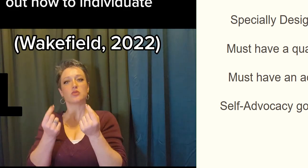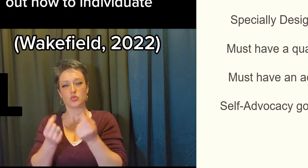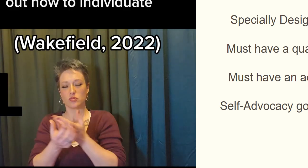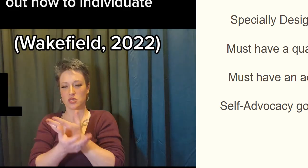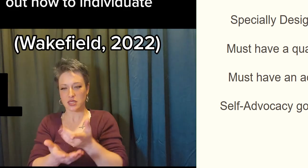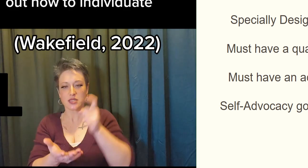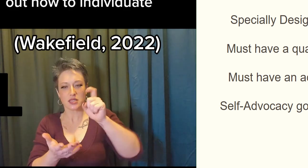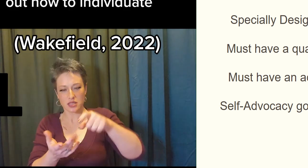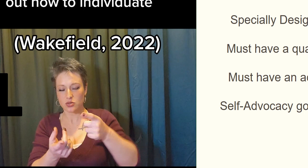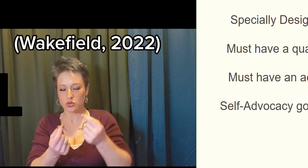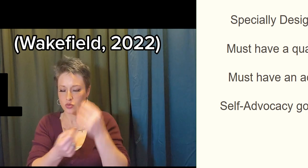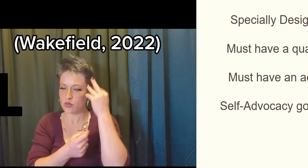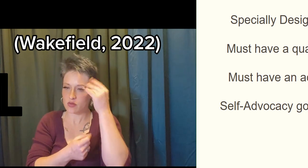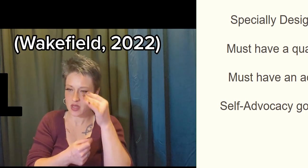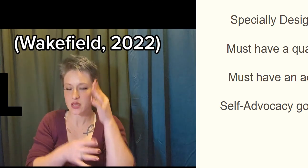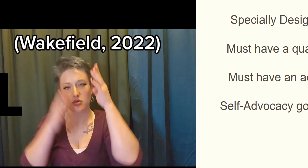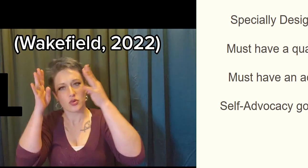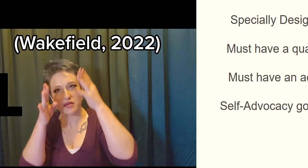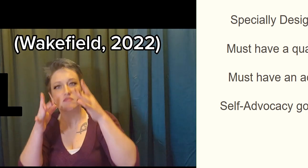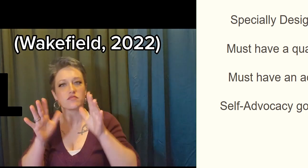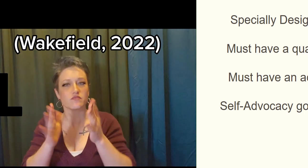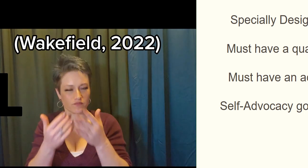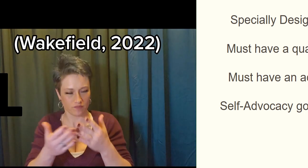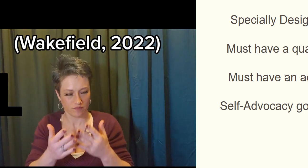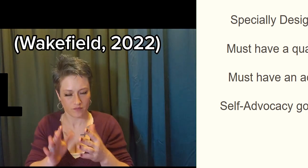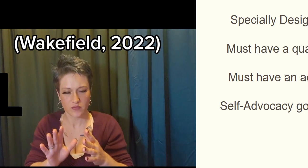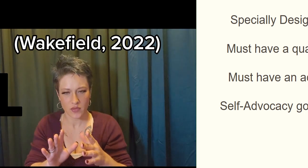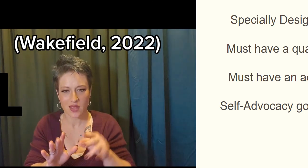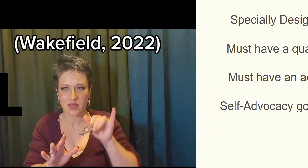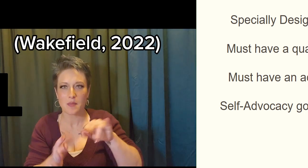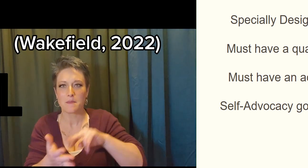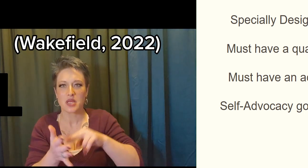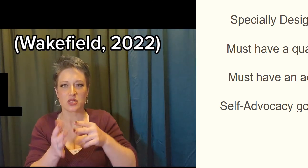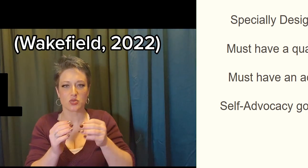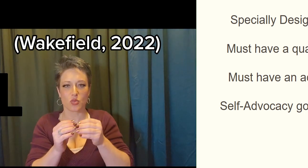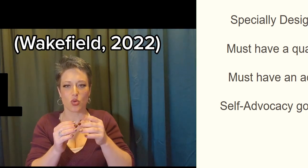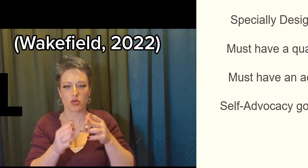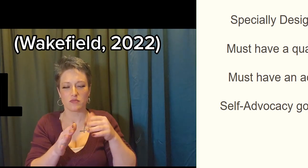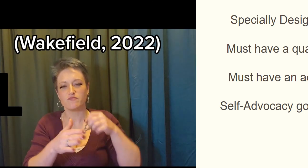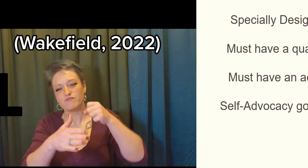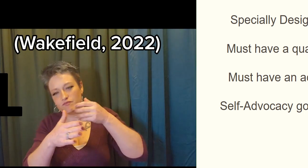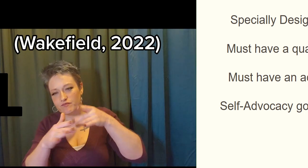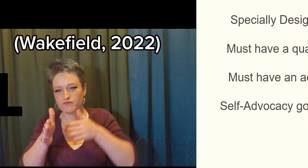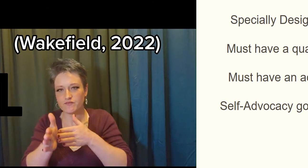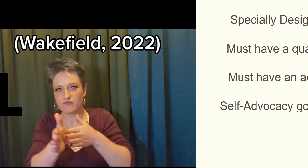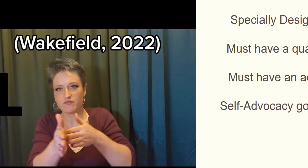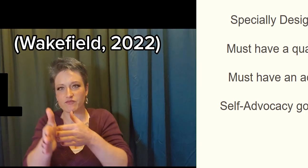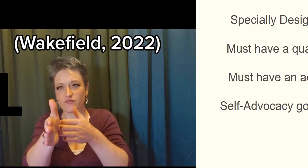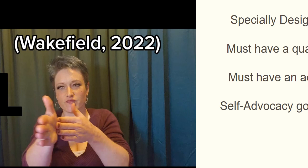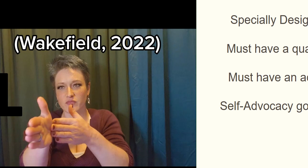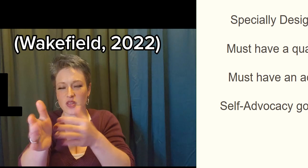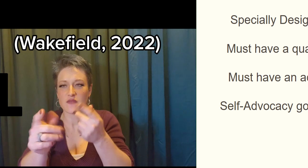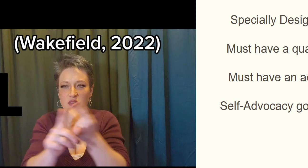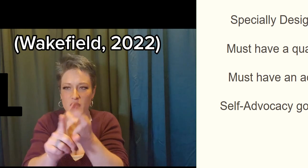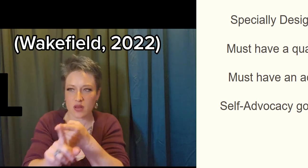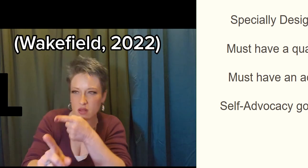to individuate, how to do things that they need to do, how to do creative thinking. Things like they've been